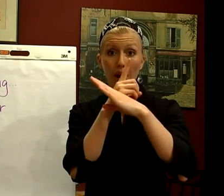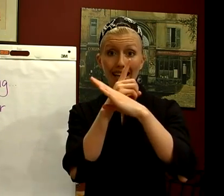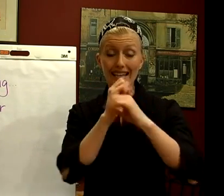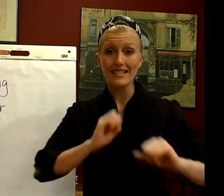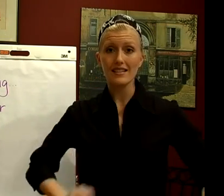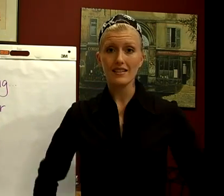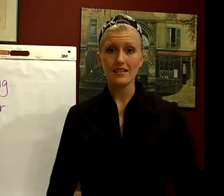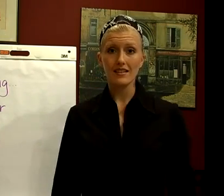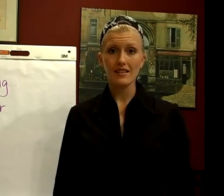quiet,